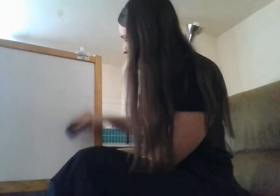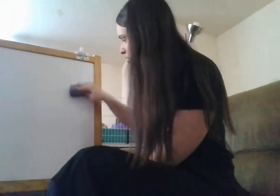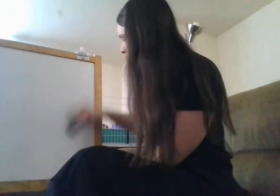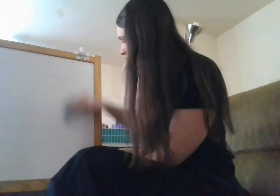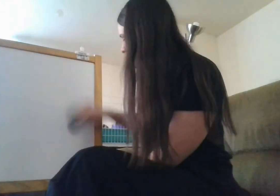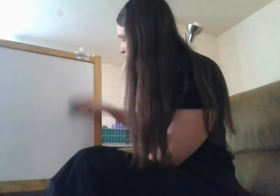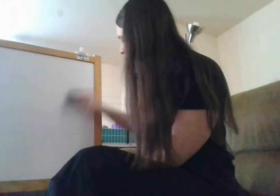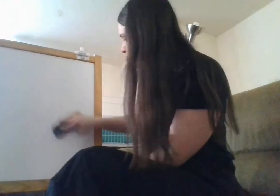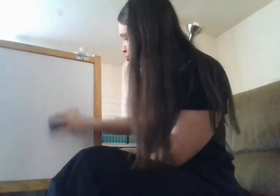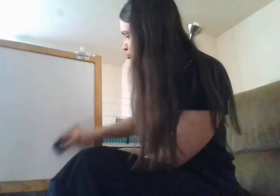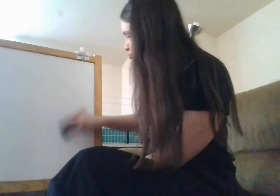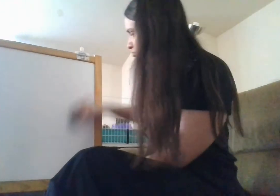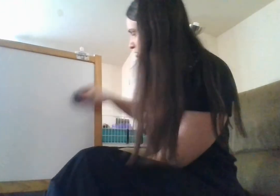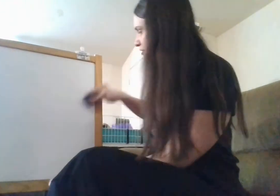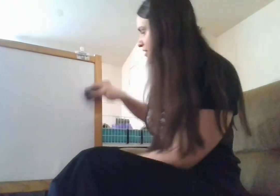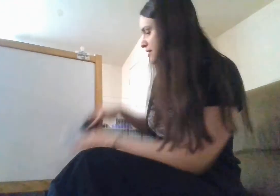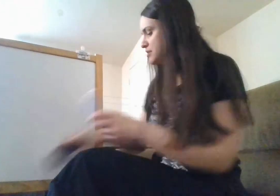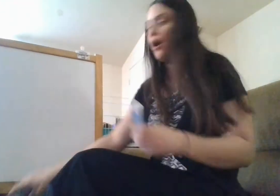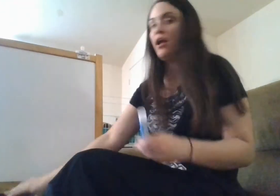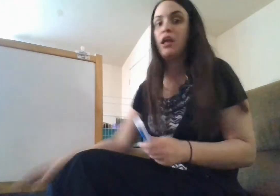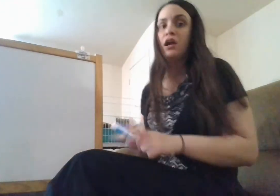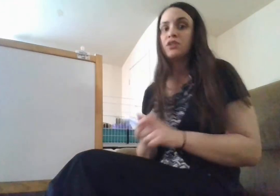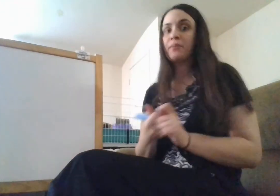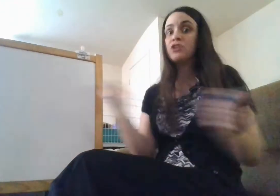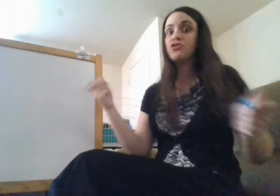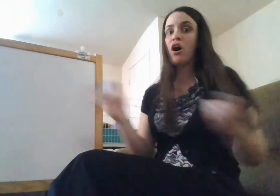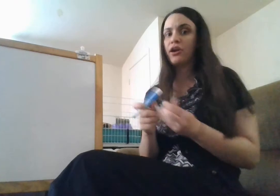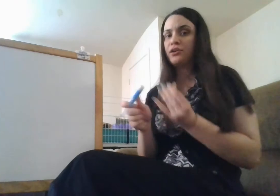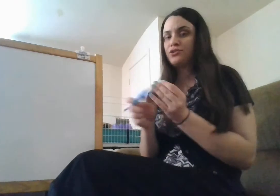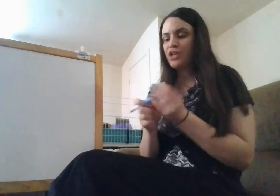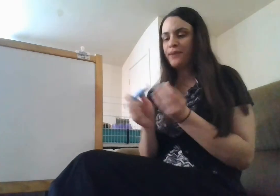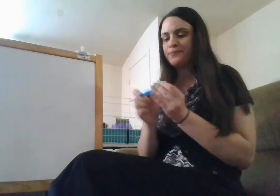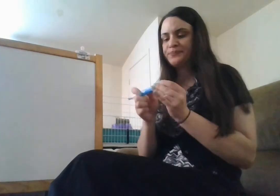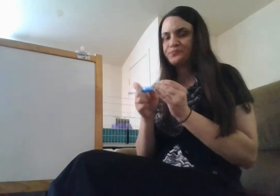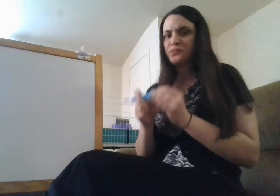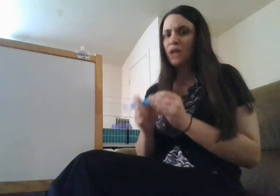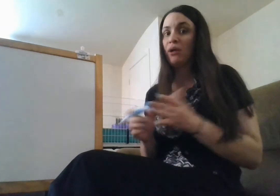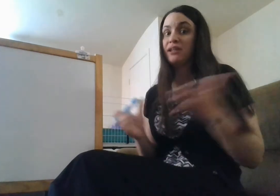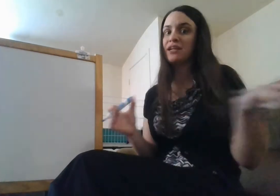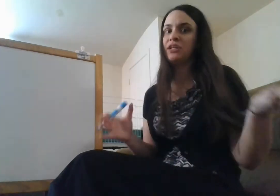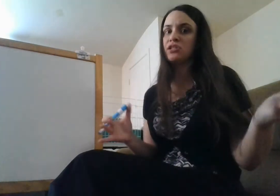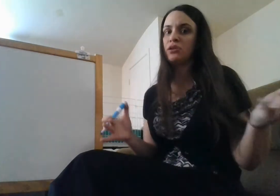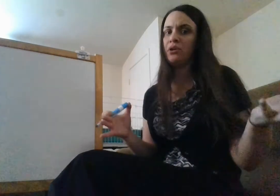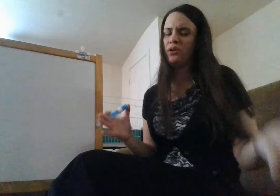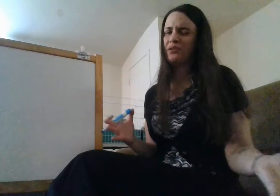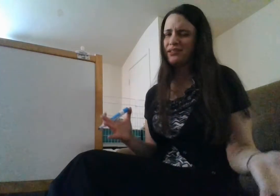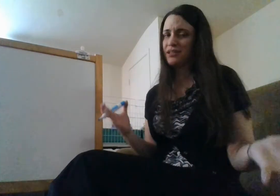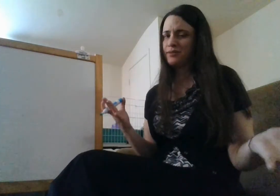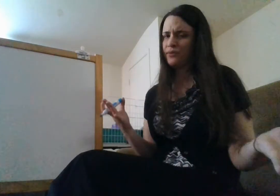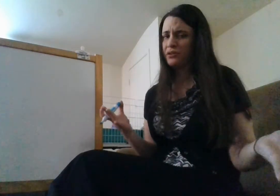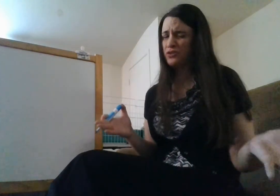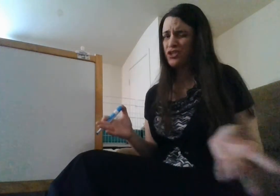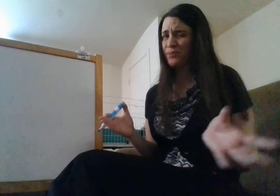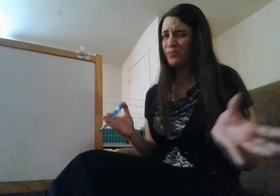on. Let's get rid of this. Okay, so I'm going to draw our new shape. Well, it's not really so new to you guys because we learned this shape like